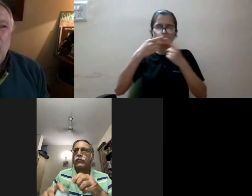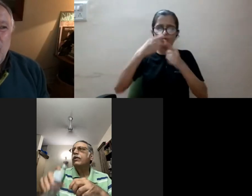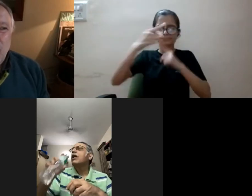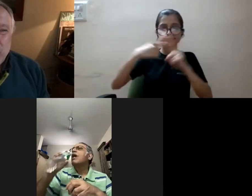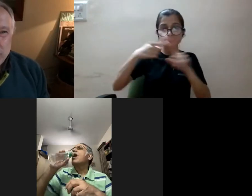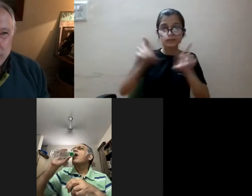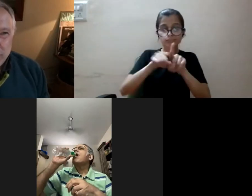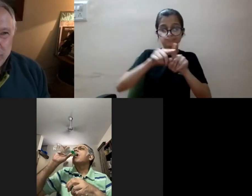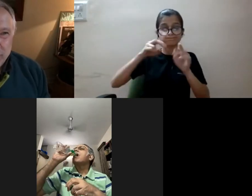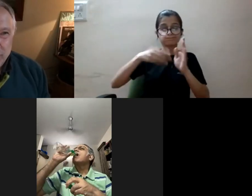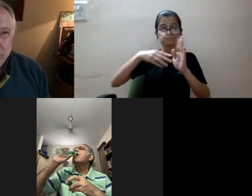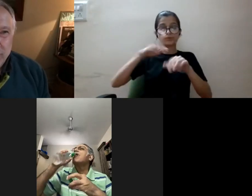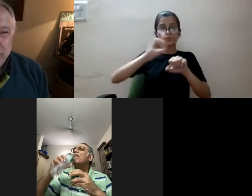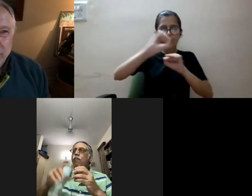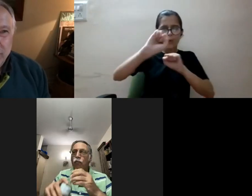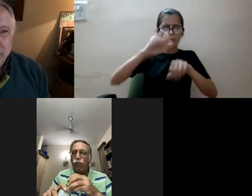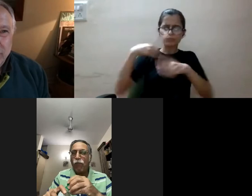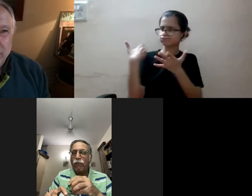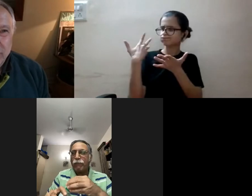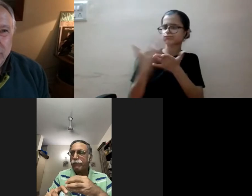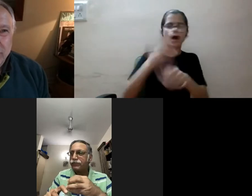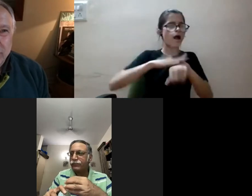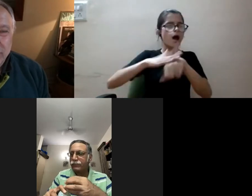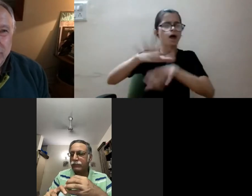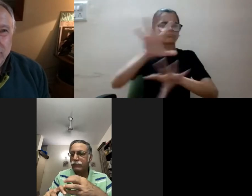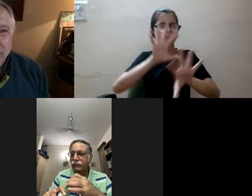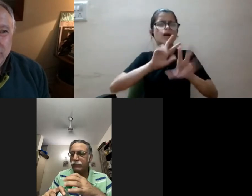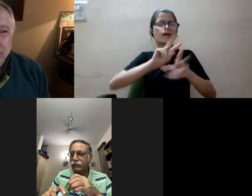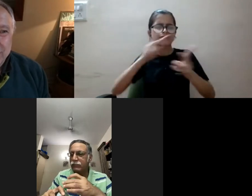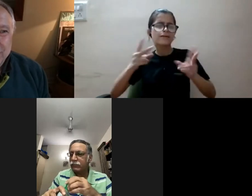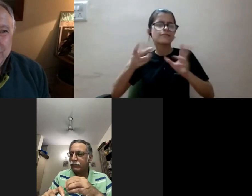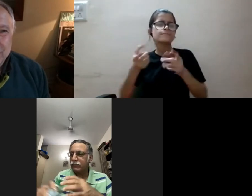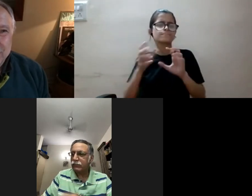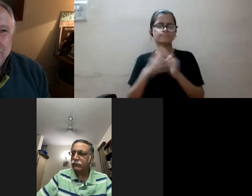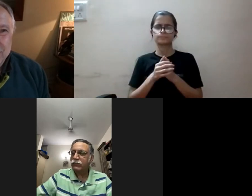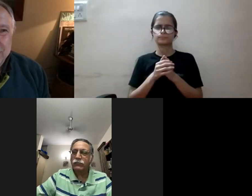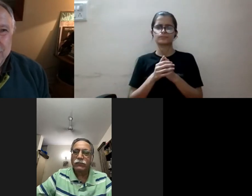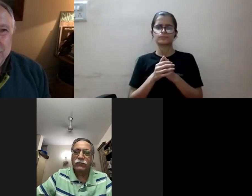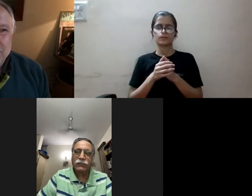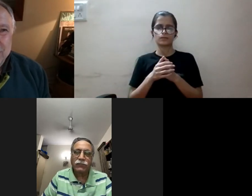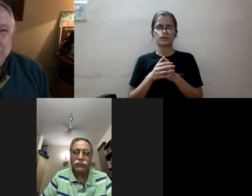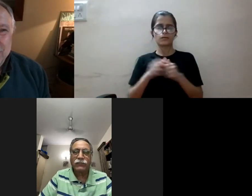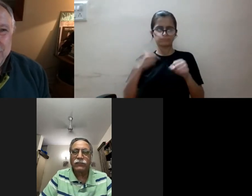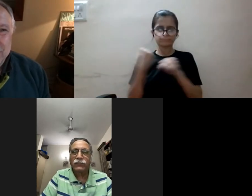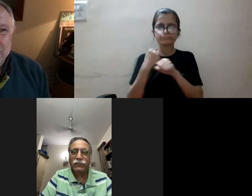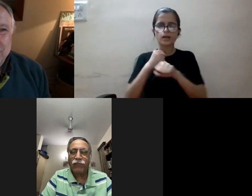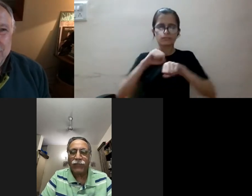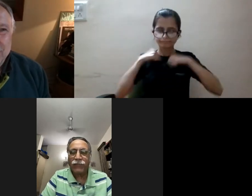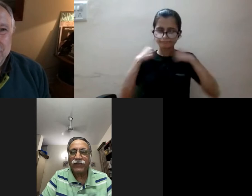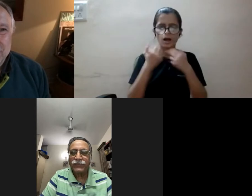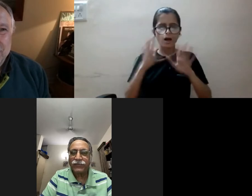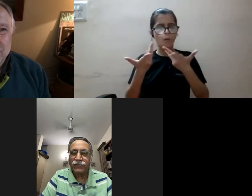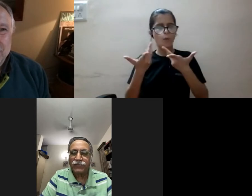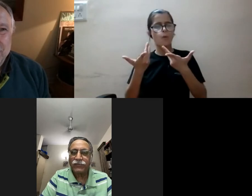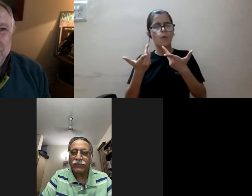long walk and you and your dog falling, and then, you know, you figuring it out how he may or may not have